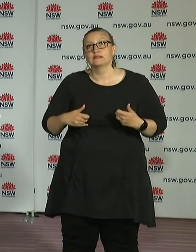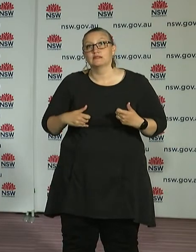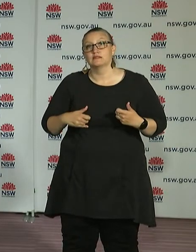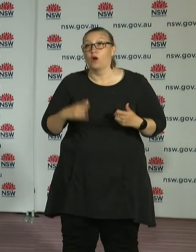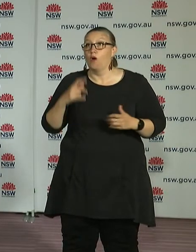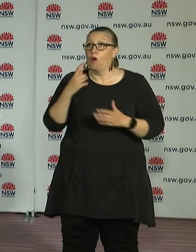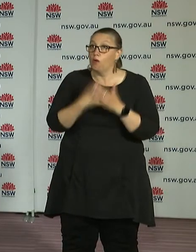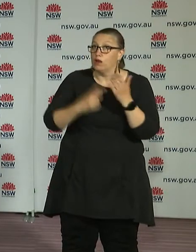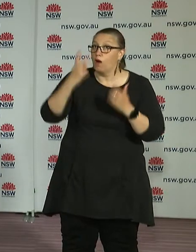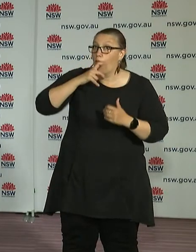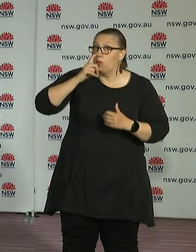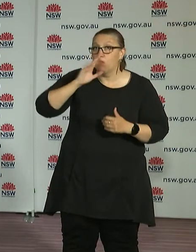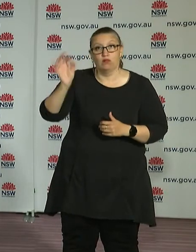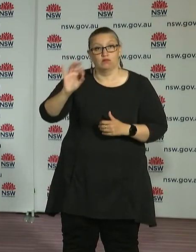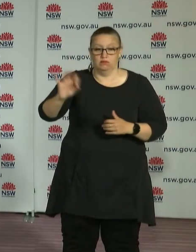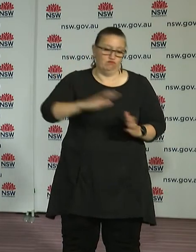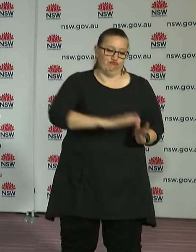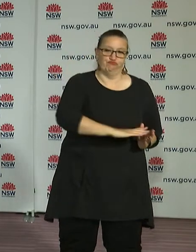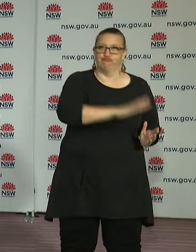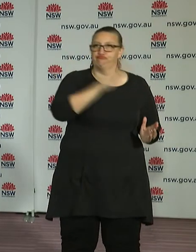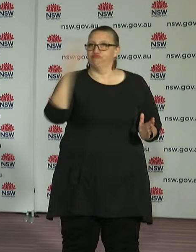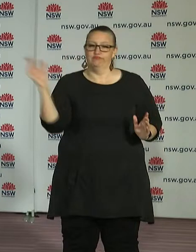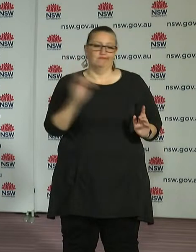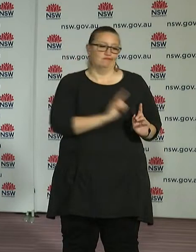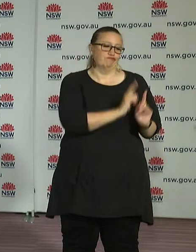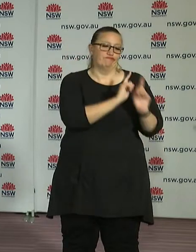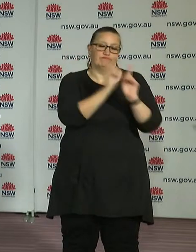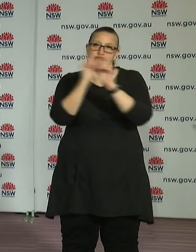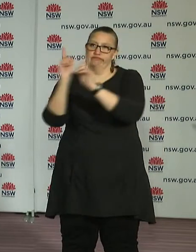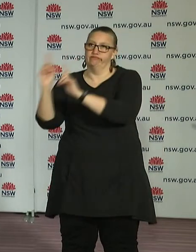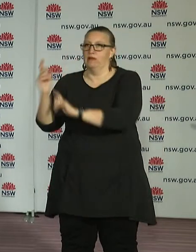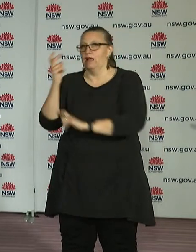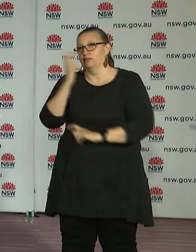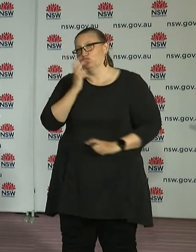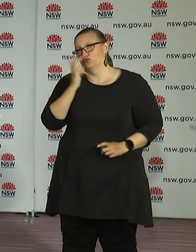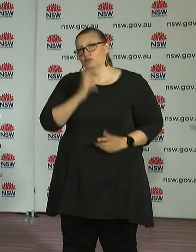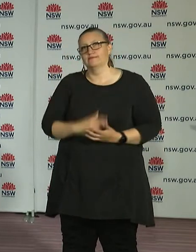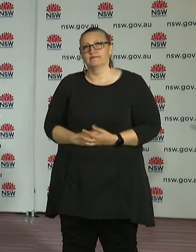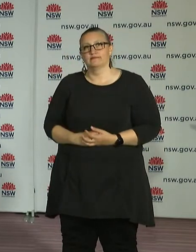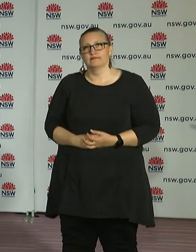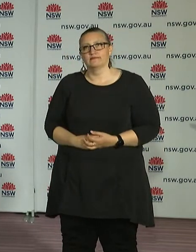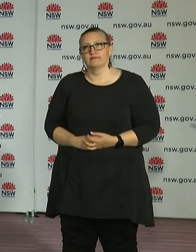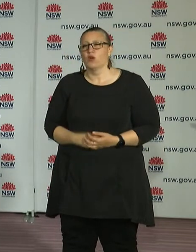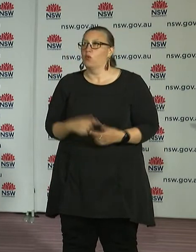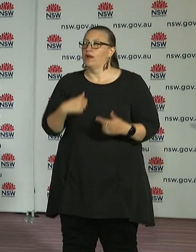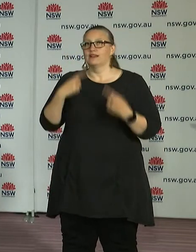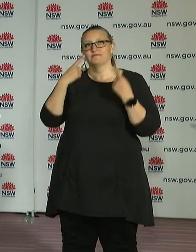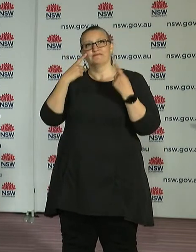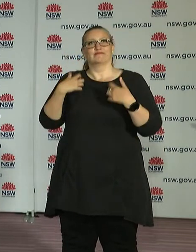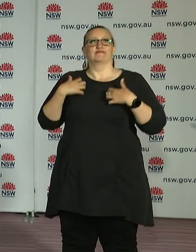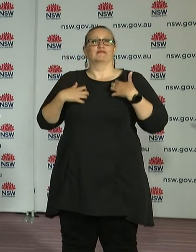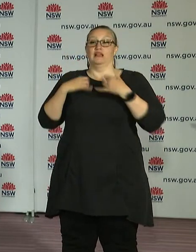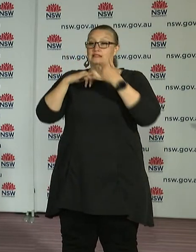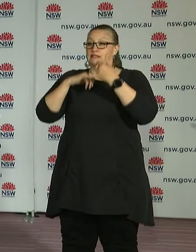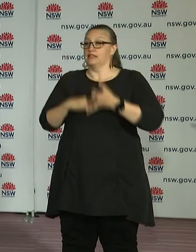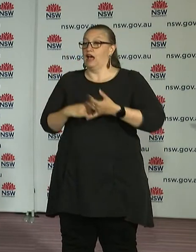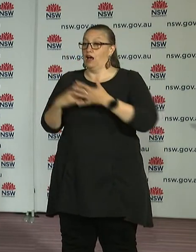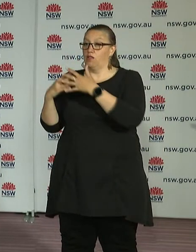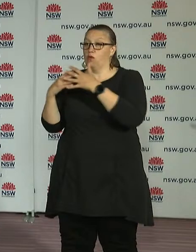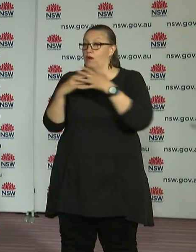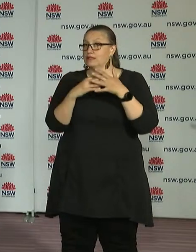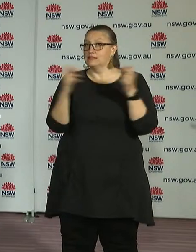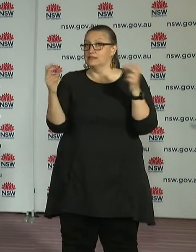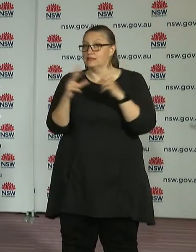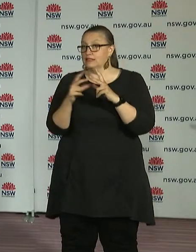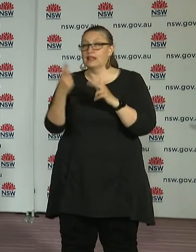of concern, we still want to, whilst we are pleasingly seeing declines in case numbers, particularly in southwestern Sydney and Western